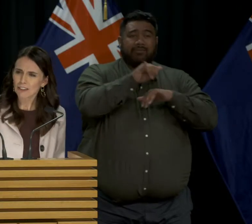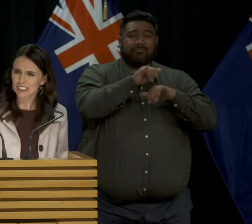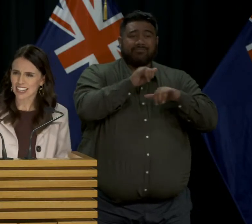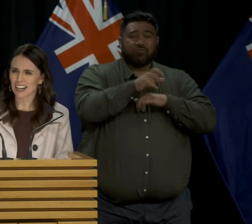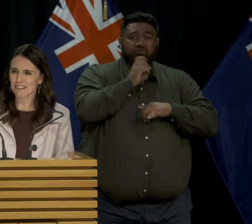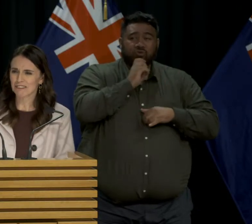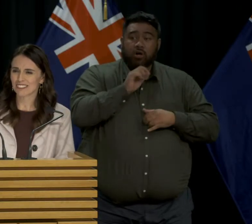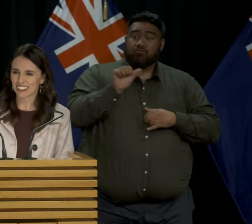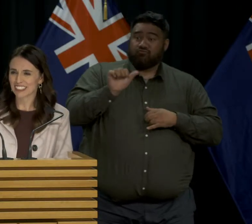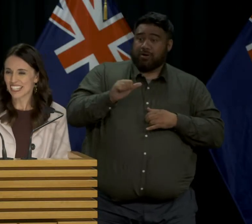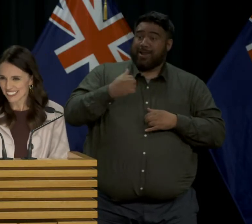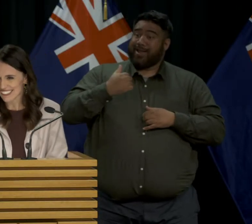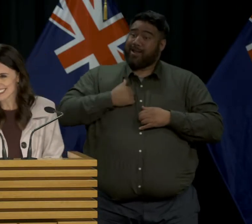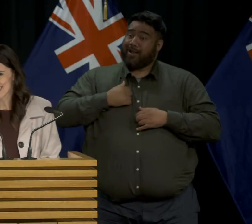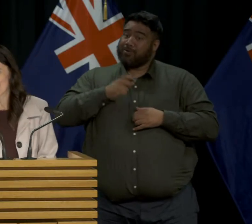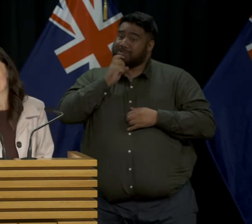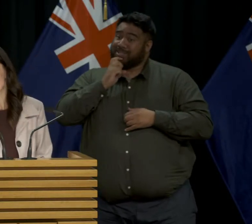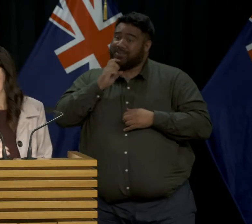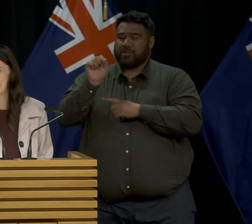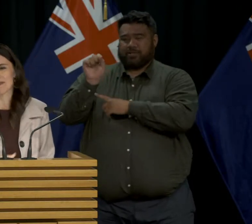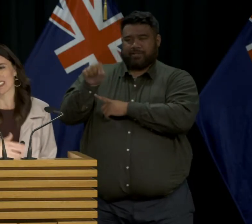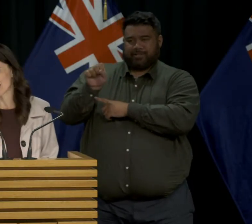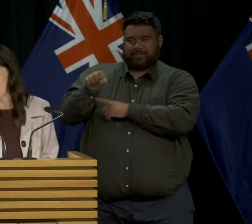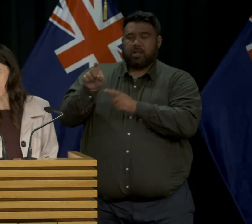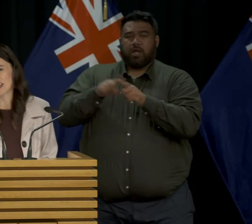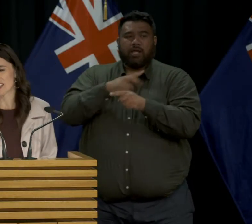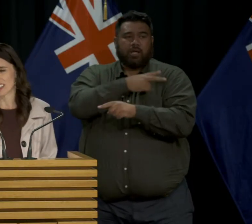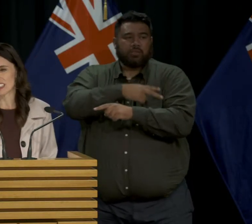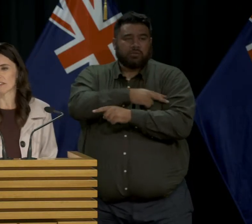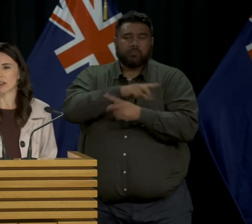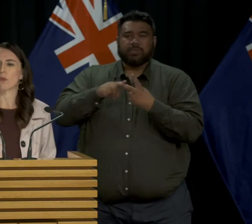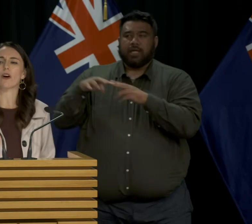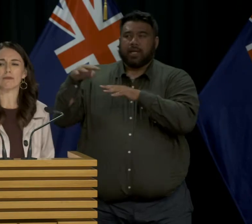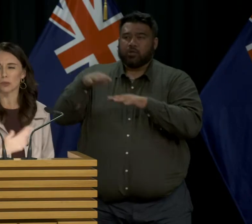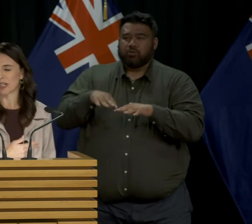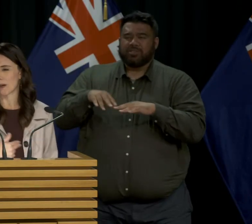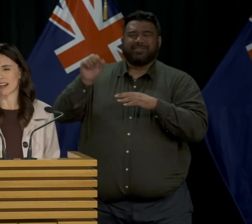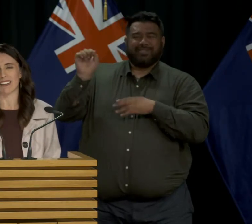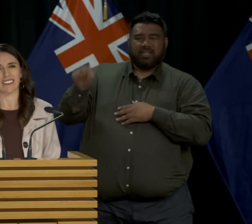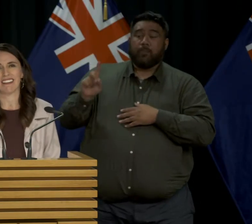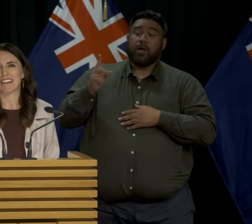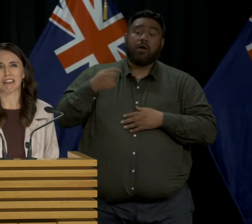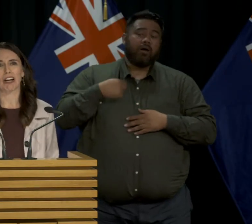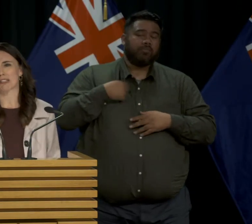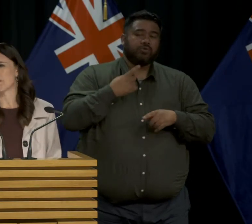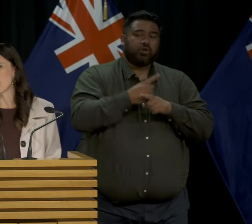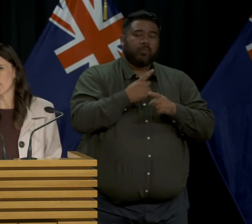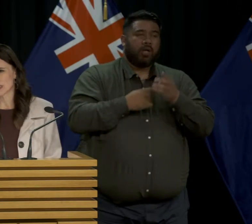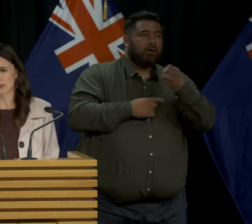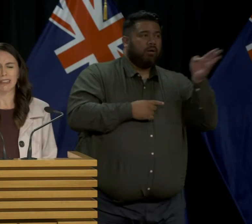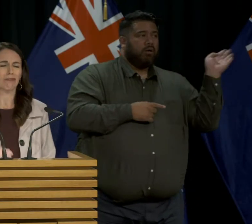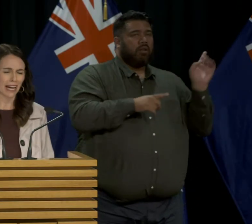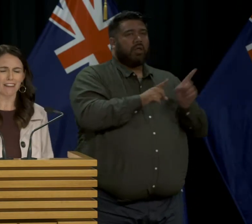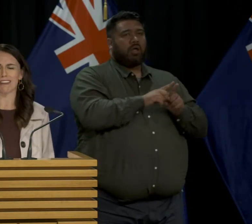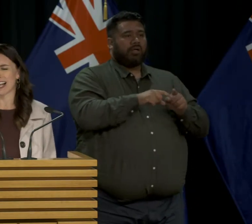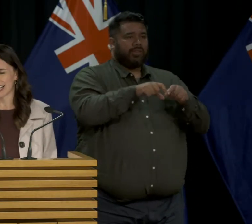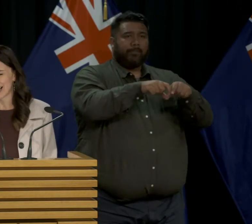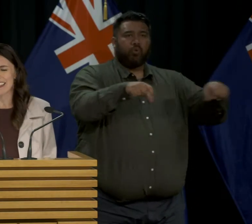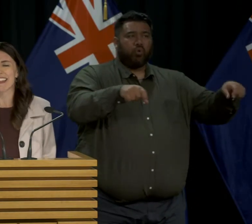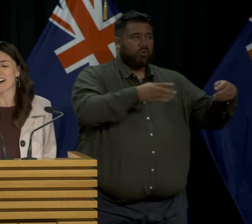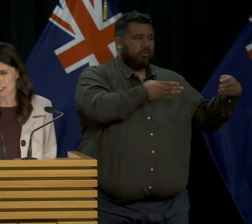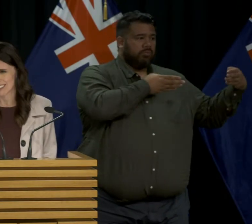they're our staff, then yes. So if it's customs and it's immigration, it's different. Where I'm talking about are the likes of ports where we